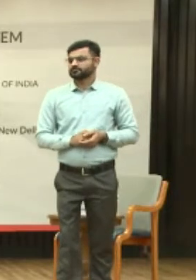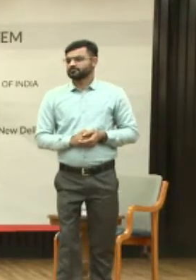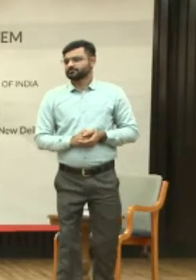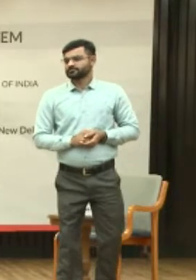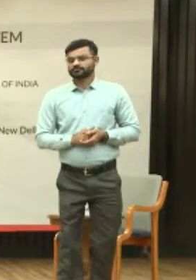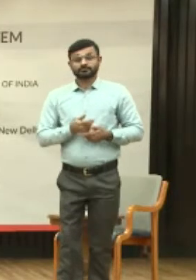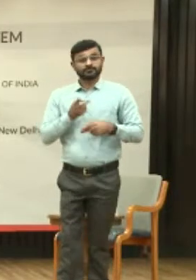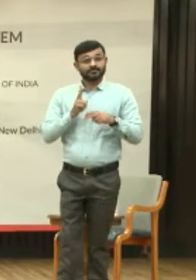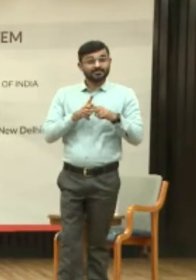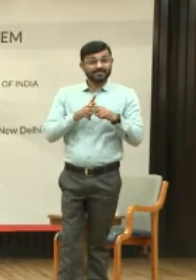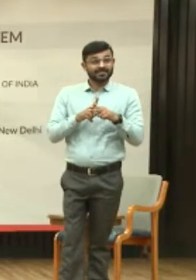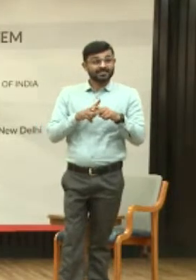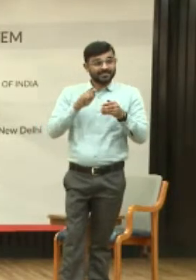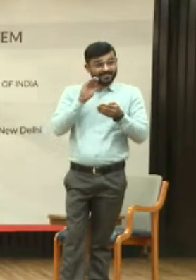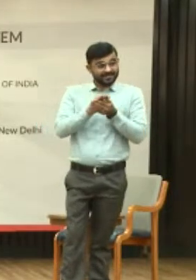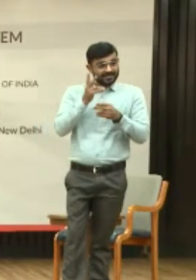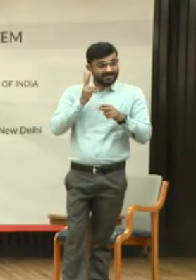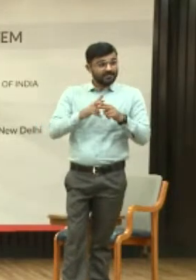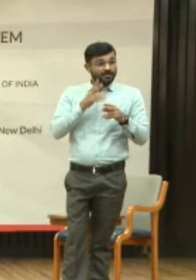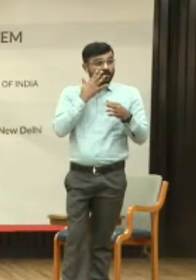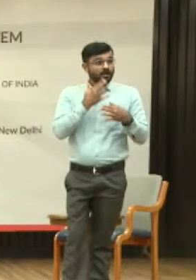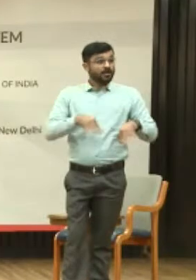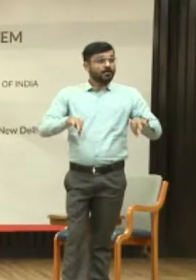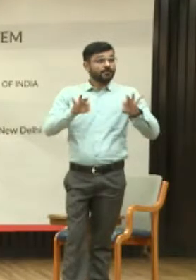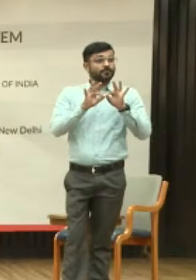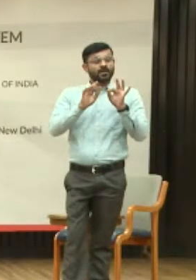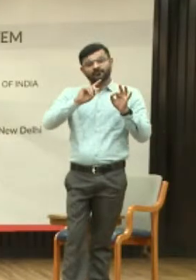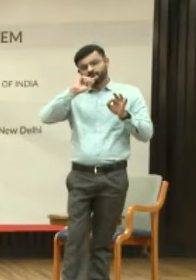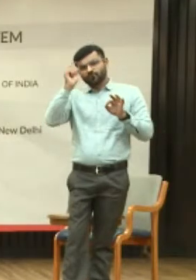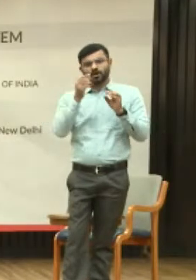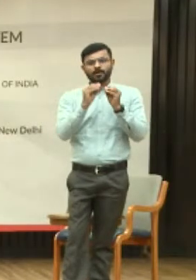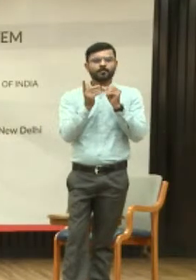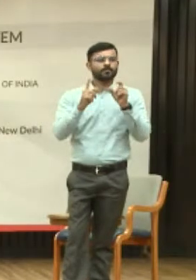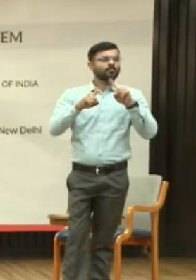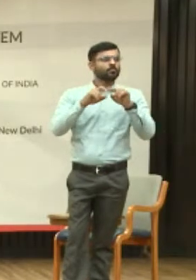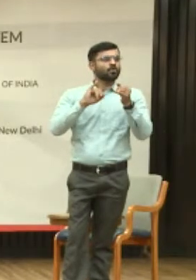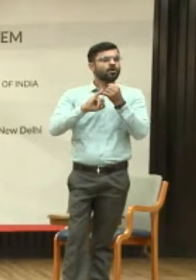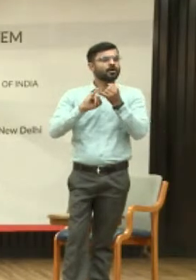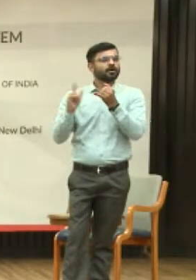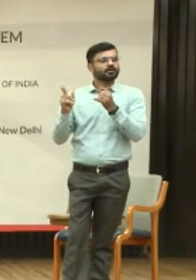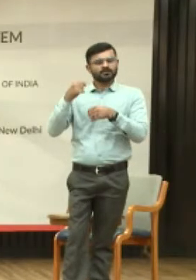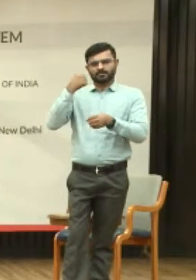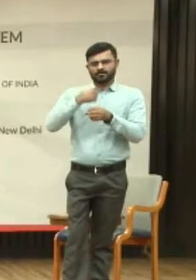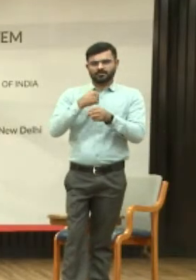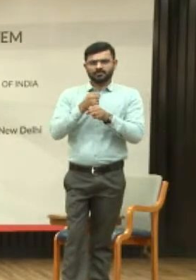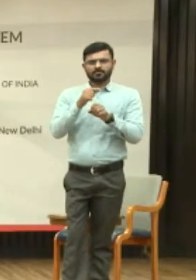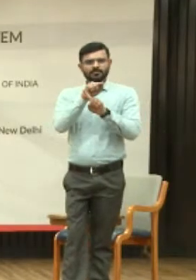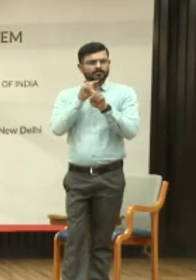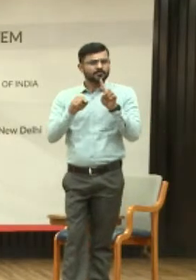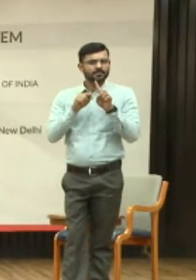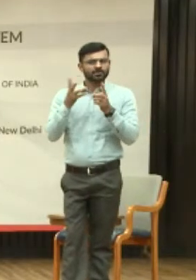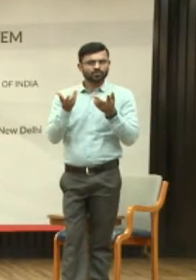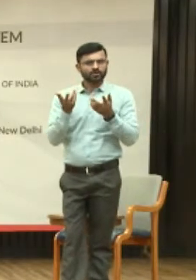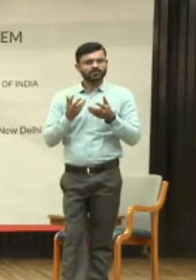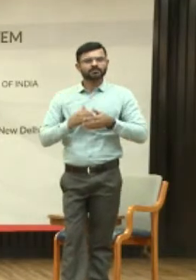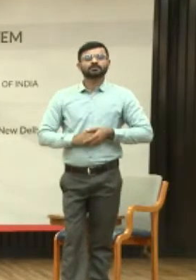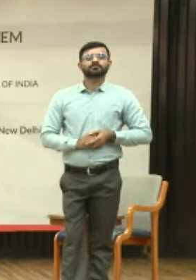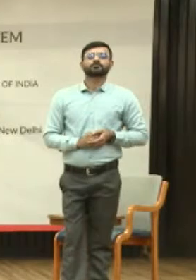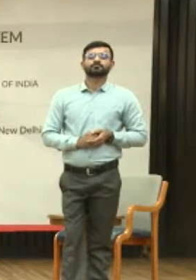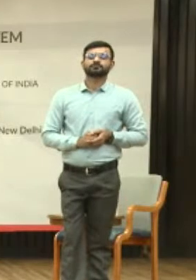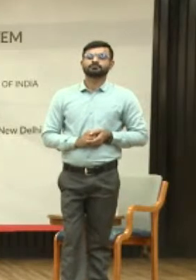The keepers imported the foreign bulls, and there was a government subsidy involved.